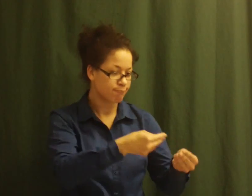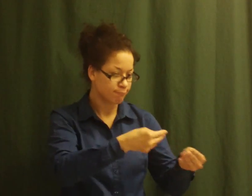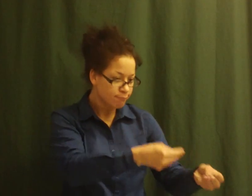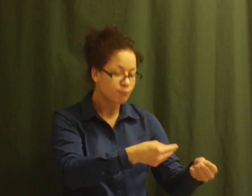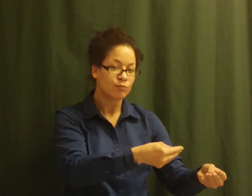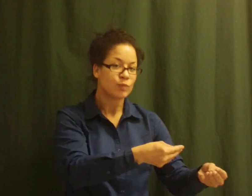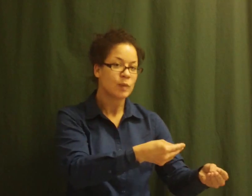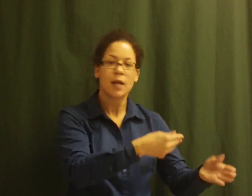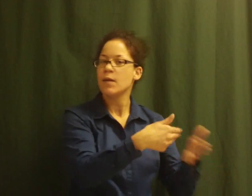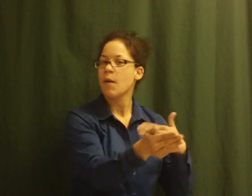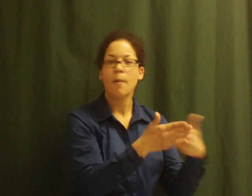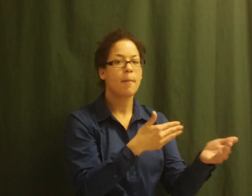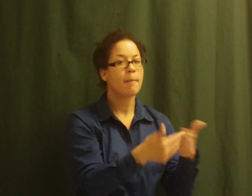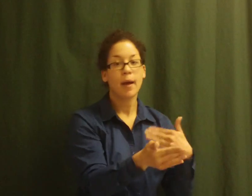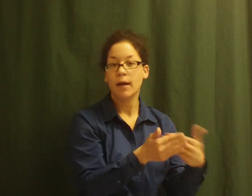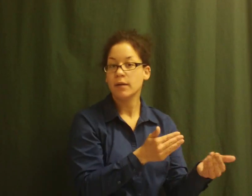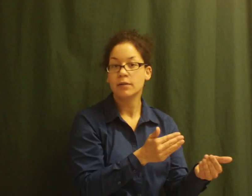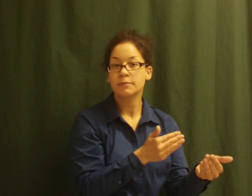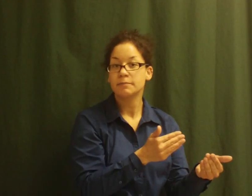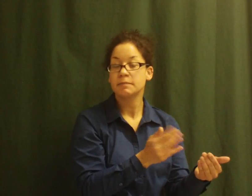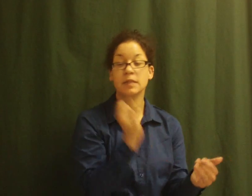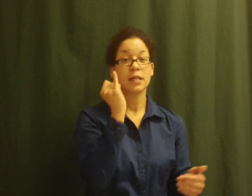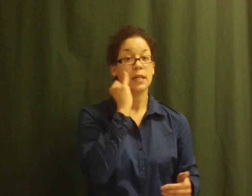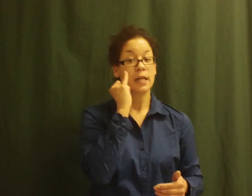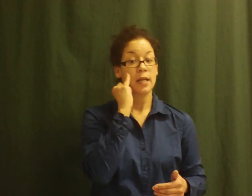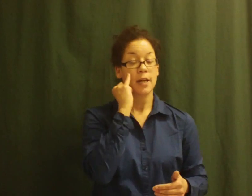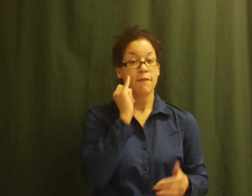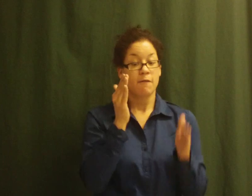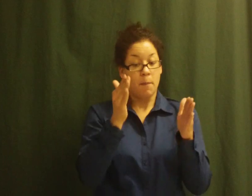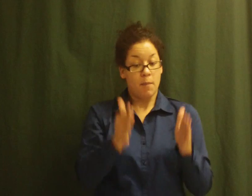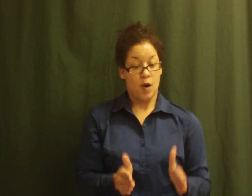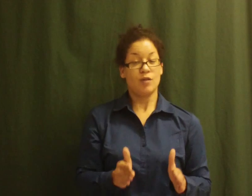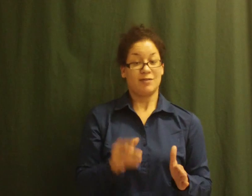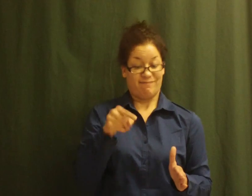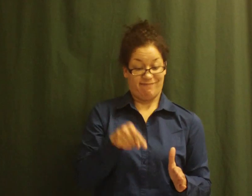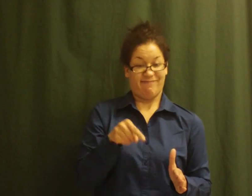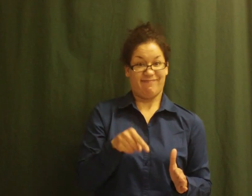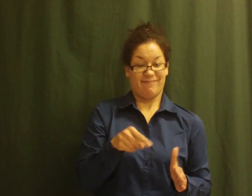regardless of whether a person can afford to pay for it.